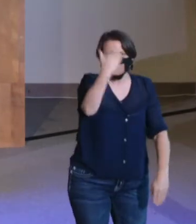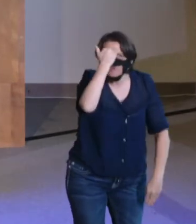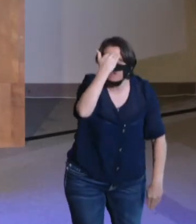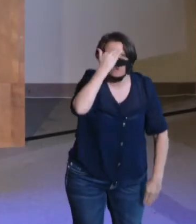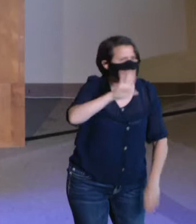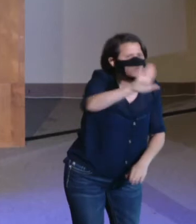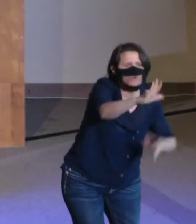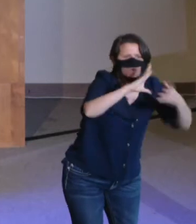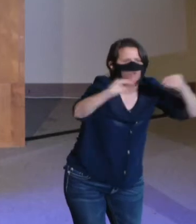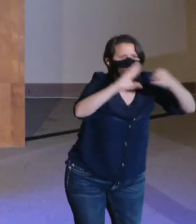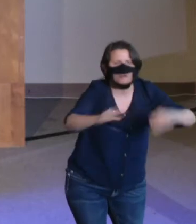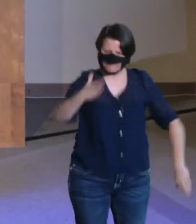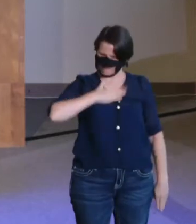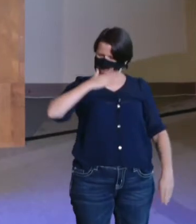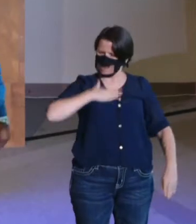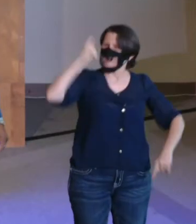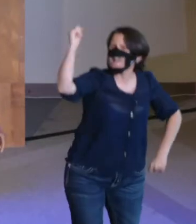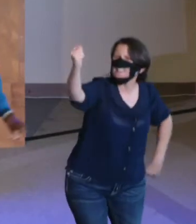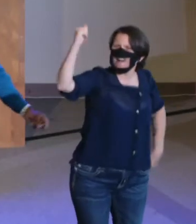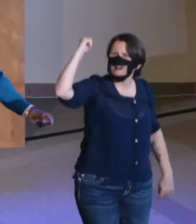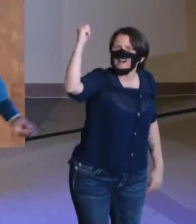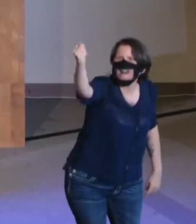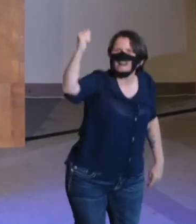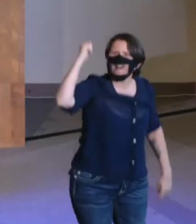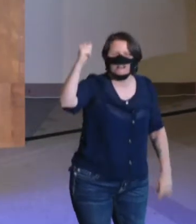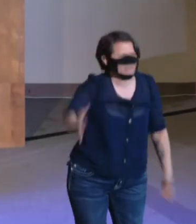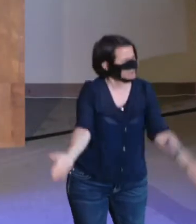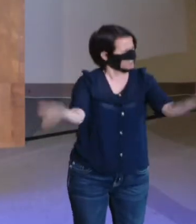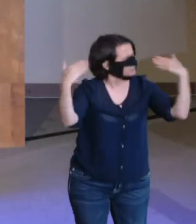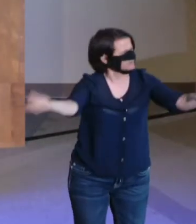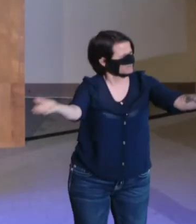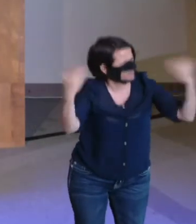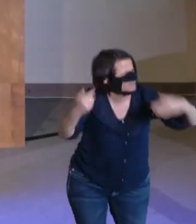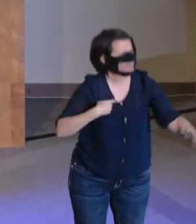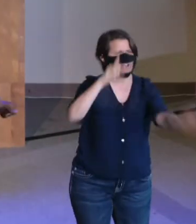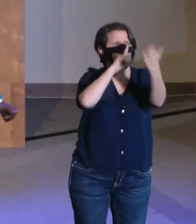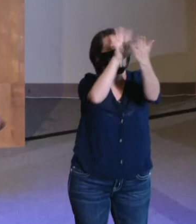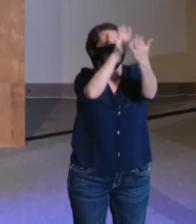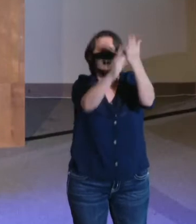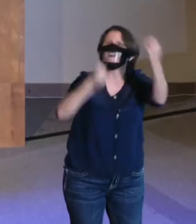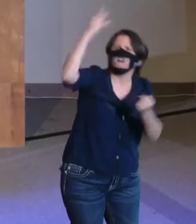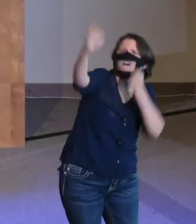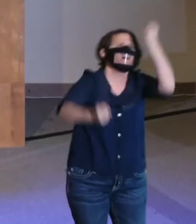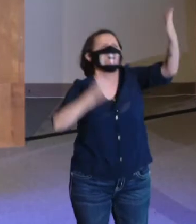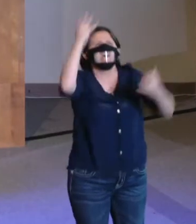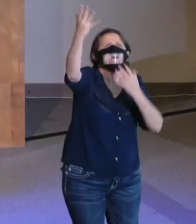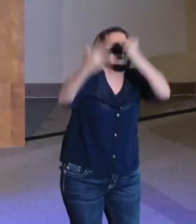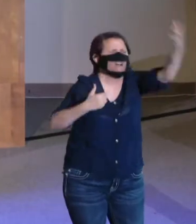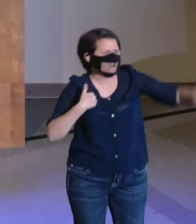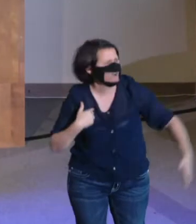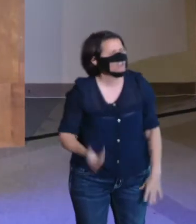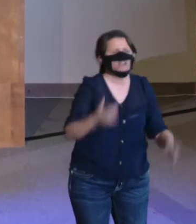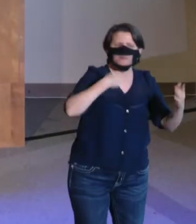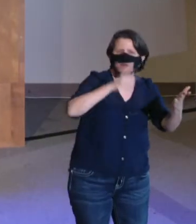me. It's my testimony. Can't nobody praise him like me. Can't nobody praise